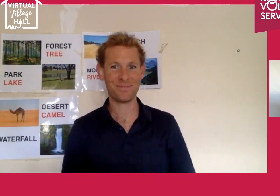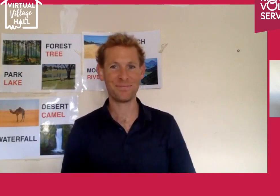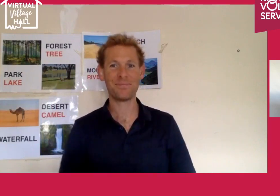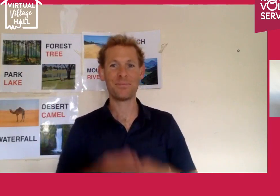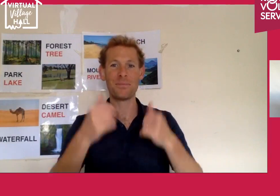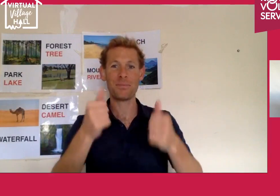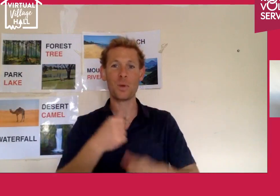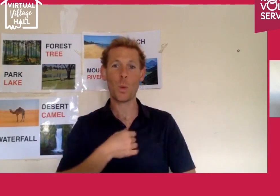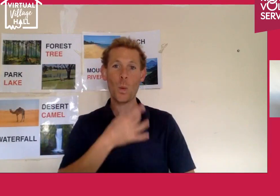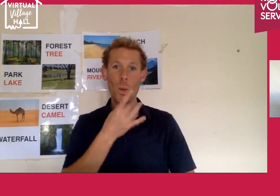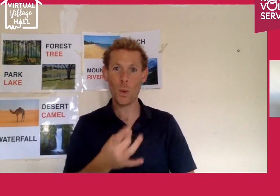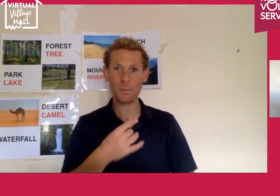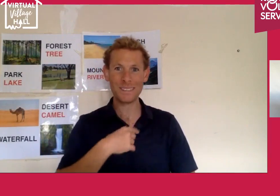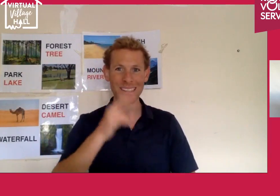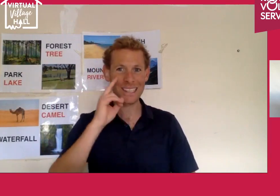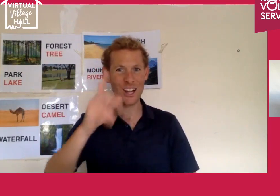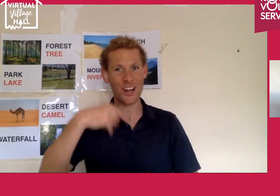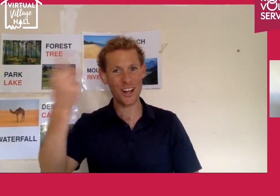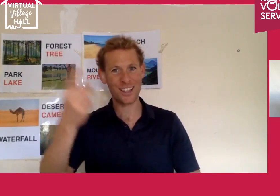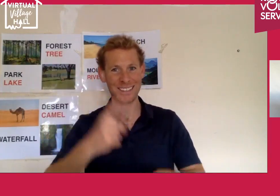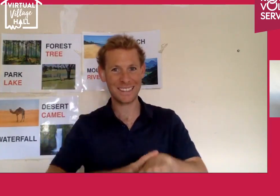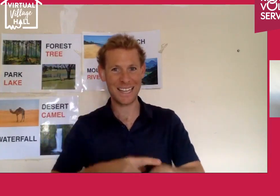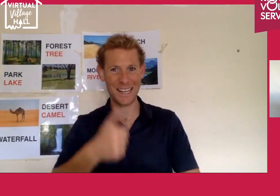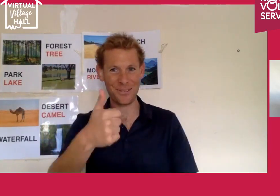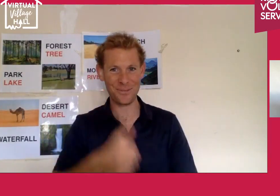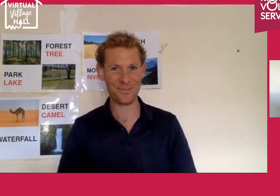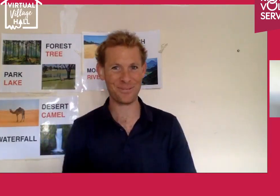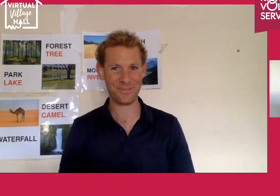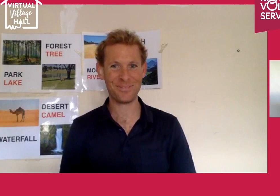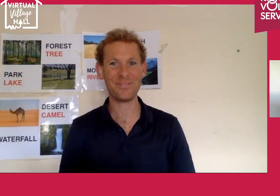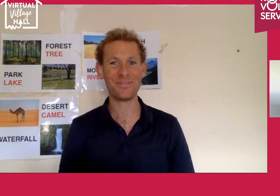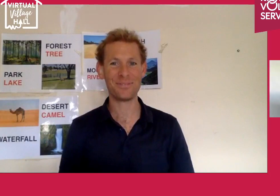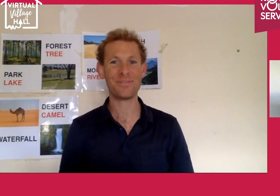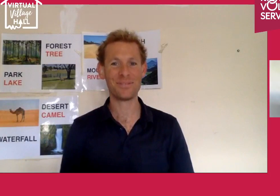this afternoon. So I hope you enjoyed it, and I hope to see you again.